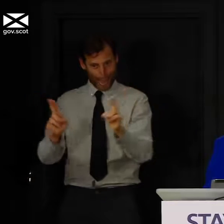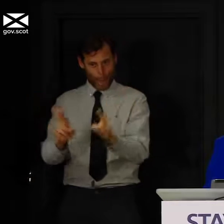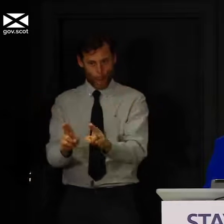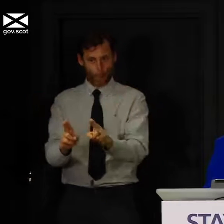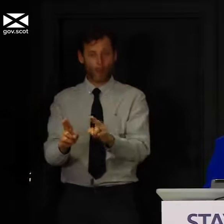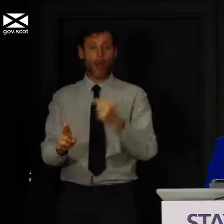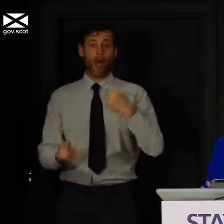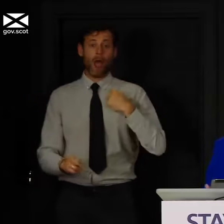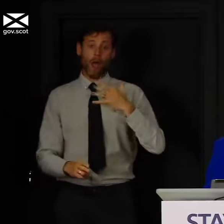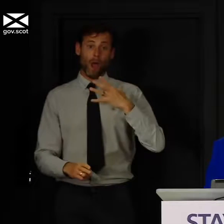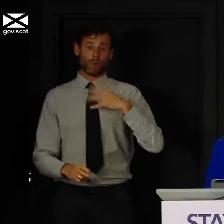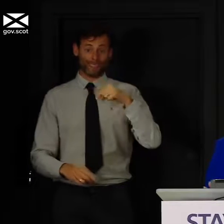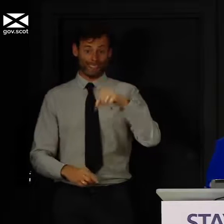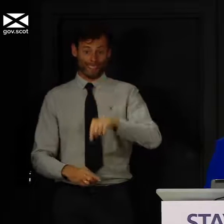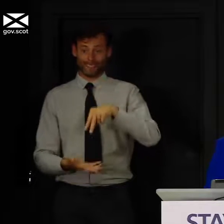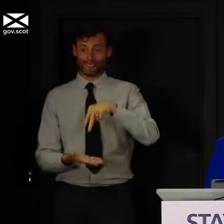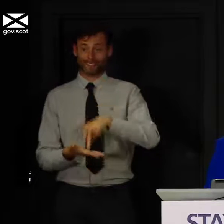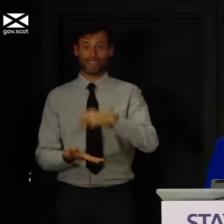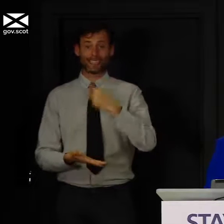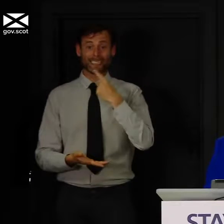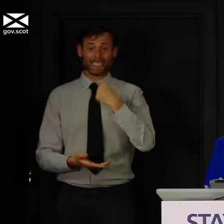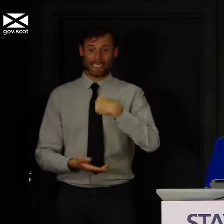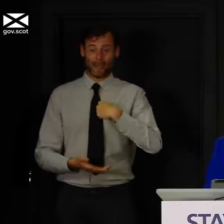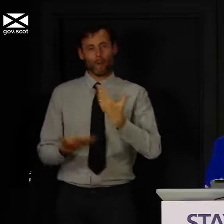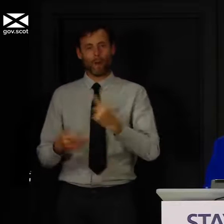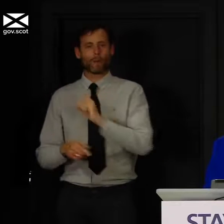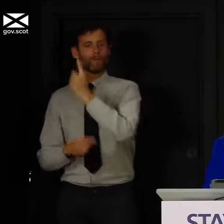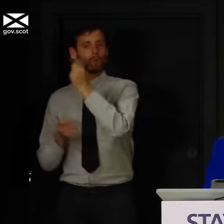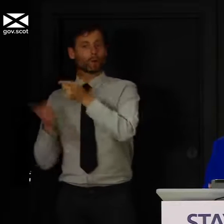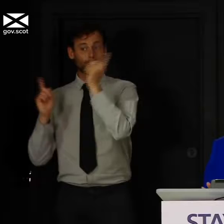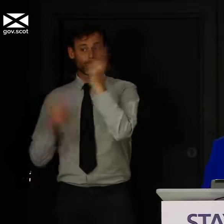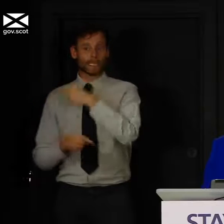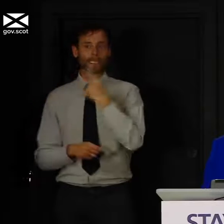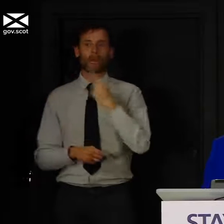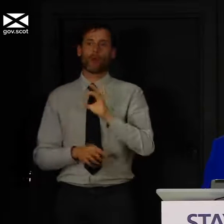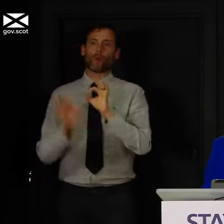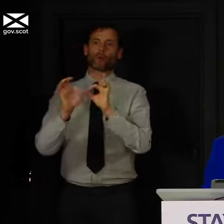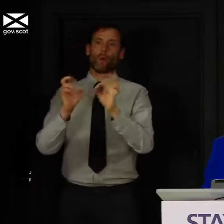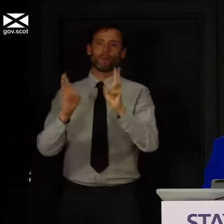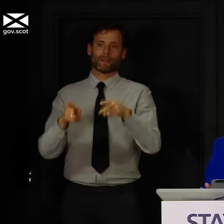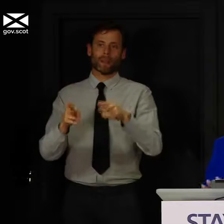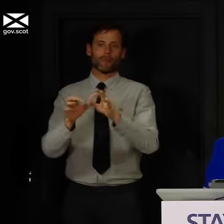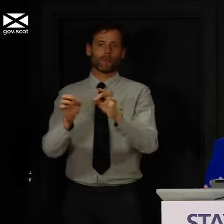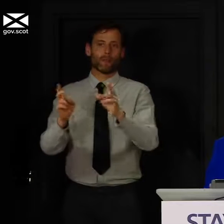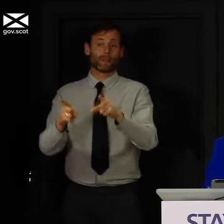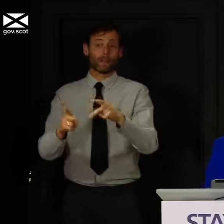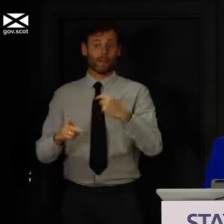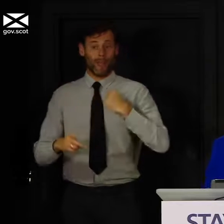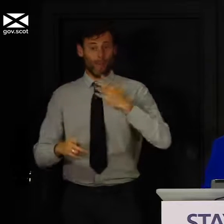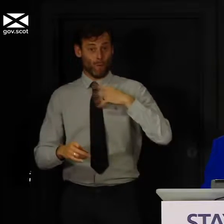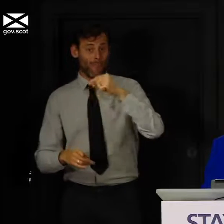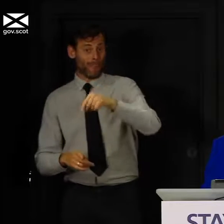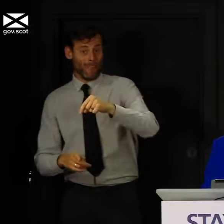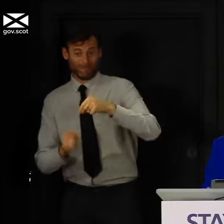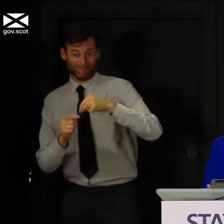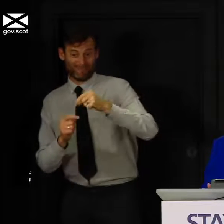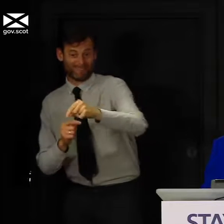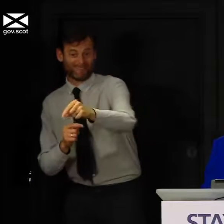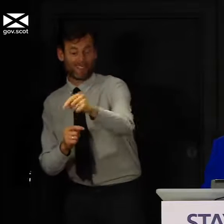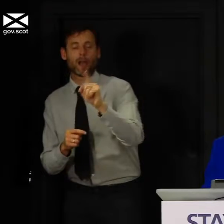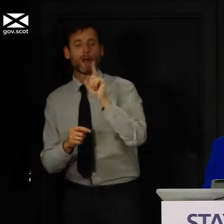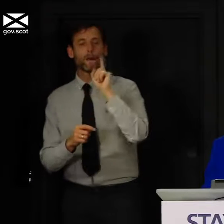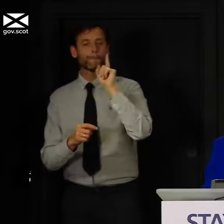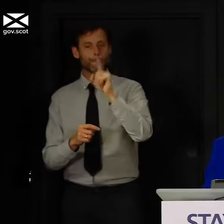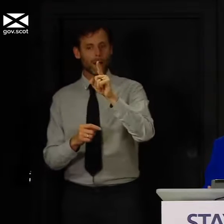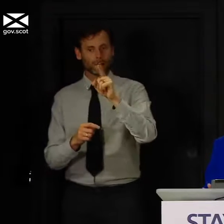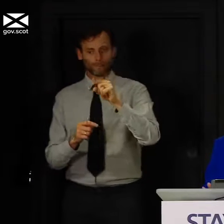more days where either I or the First Minister are giving those kind of numbers. But for us to get there, we need to